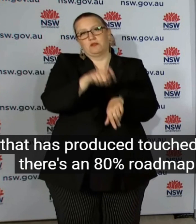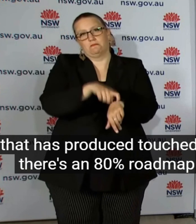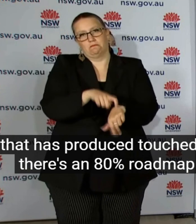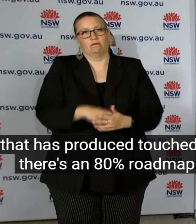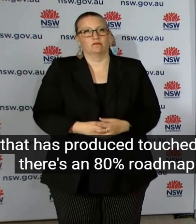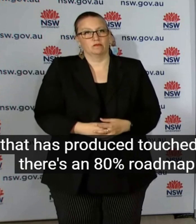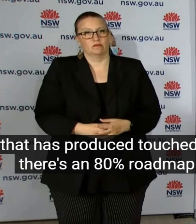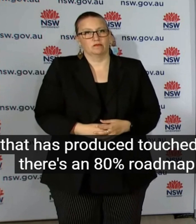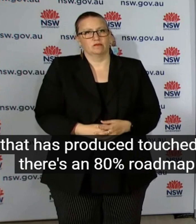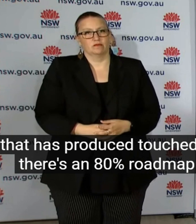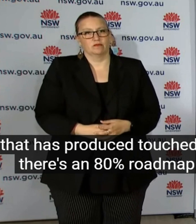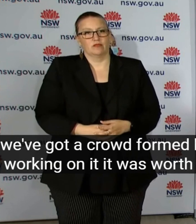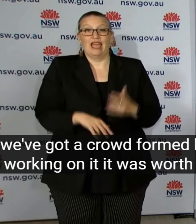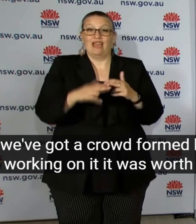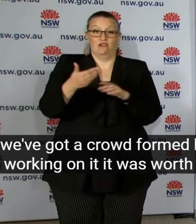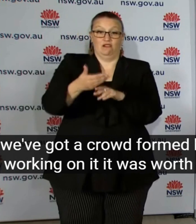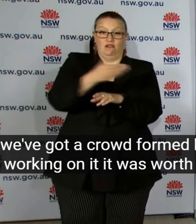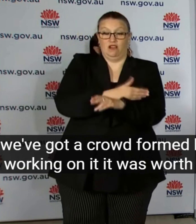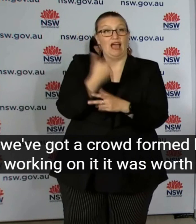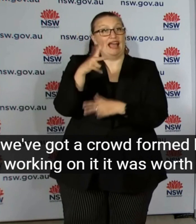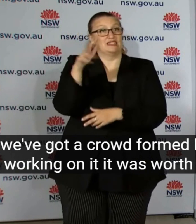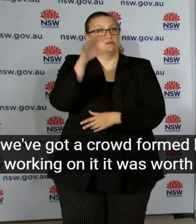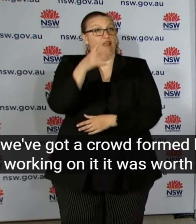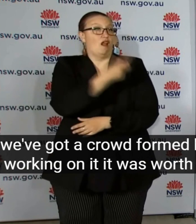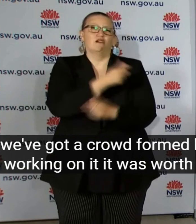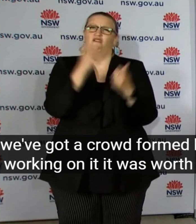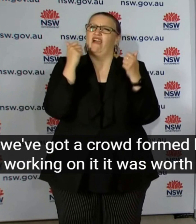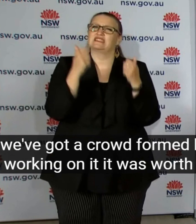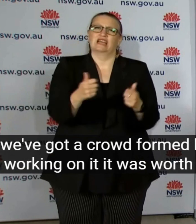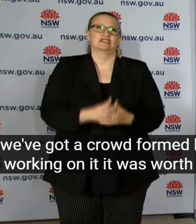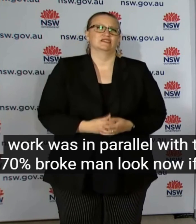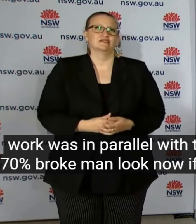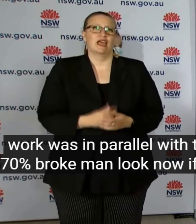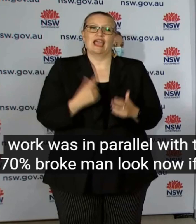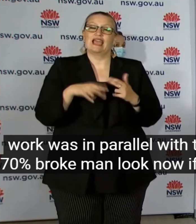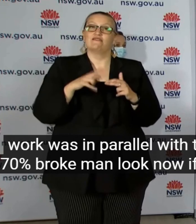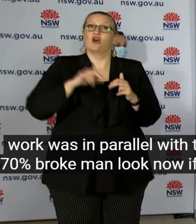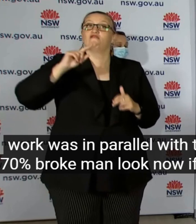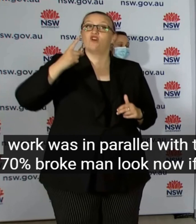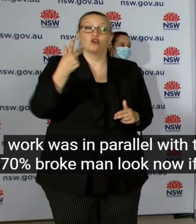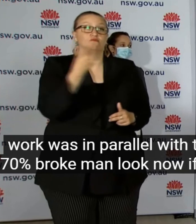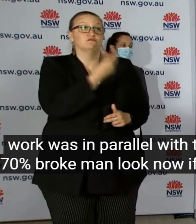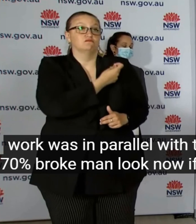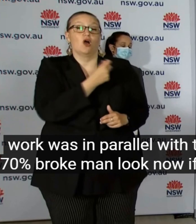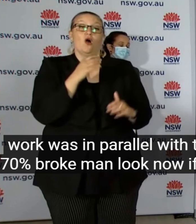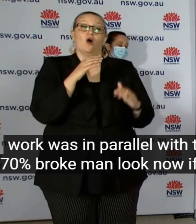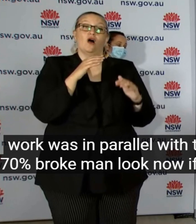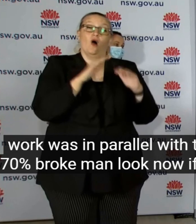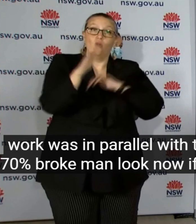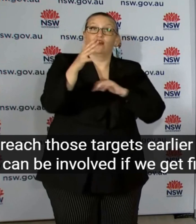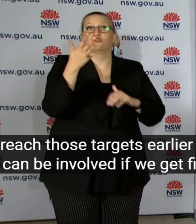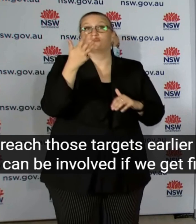reach those targets earlier, we can be bold. If we get first dose vaccinations up above 85 or into 90%, as Dr. Chen